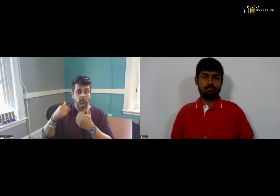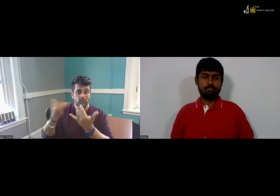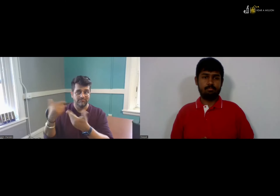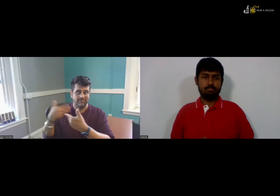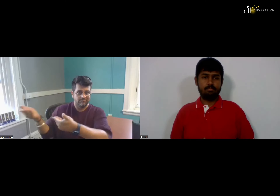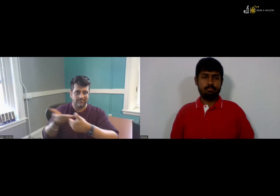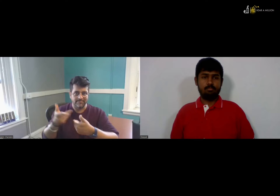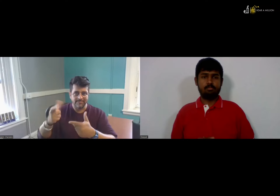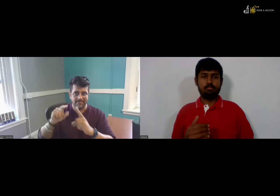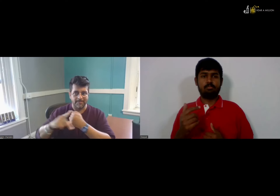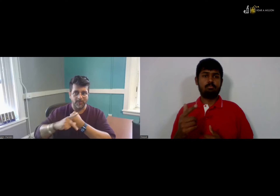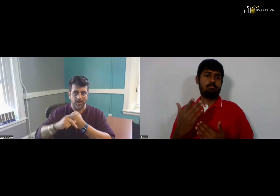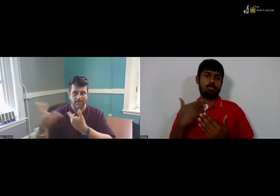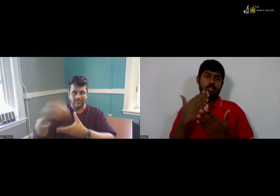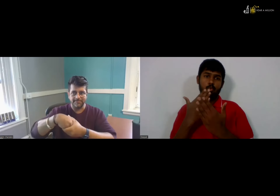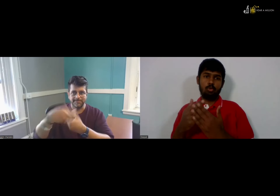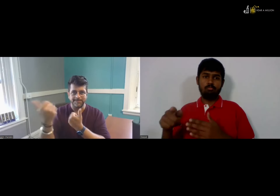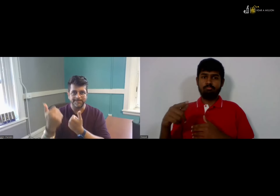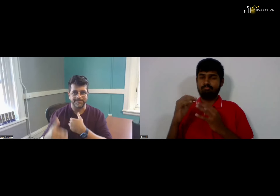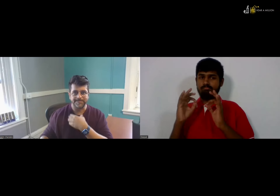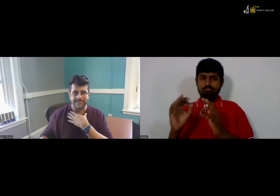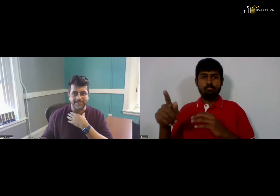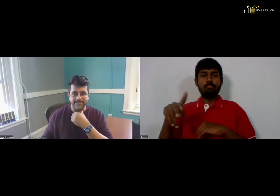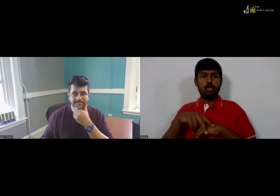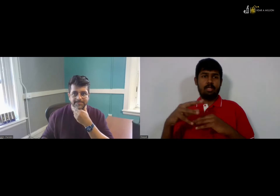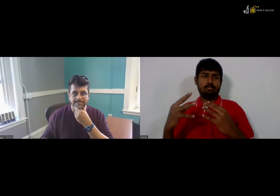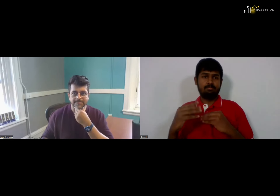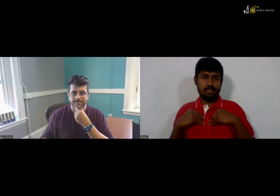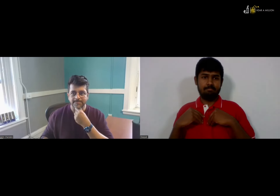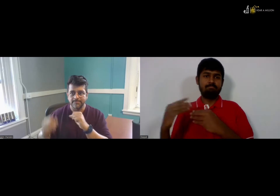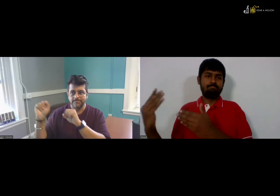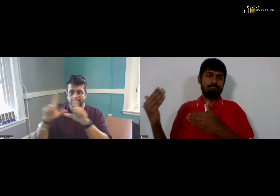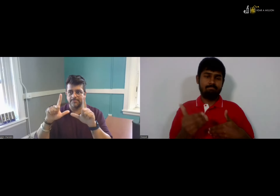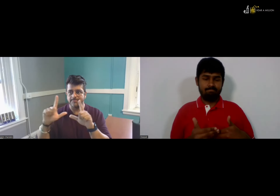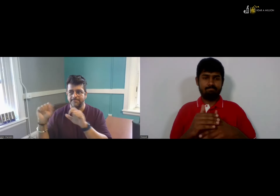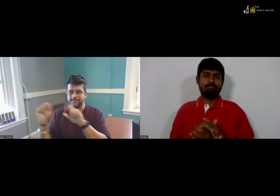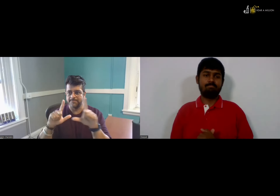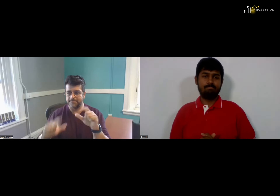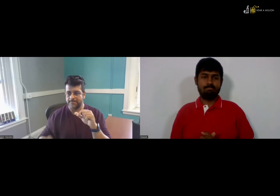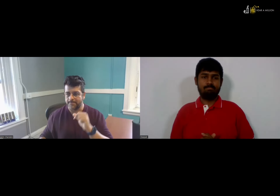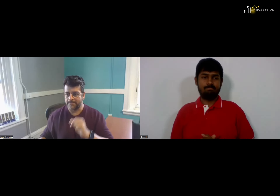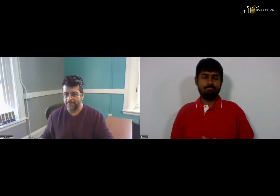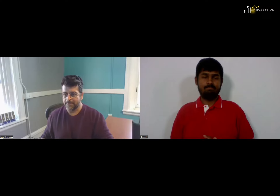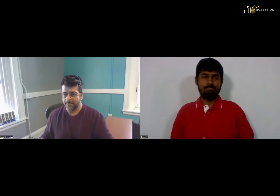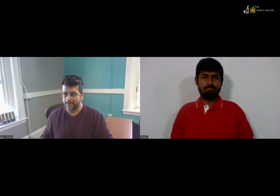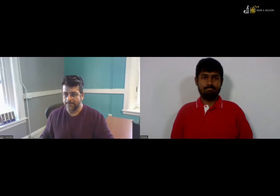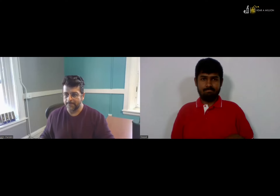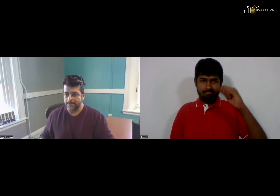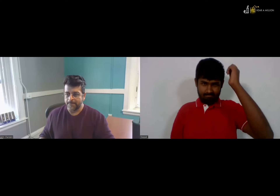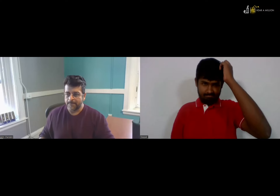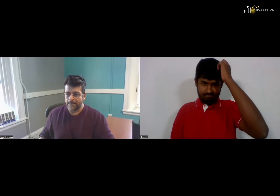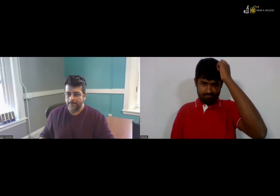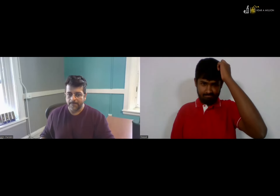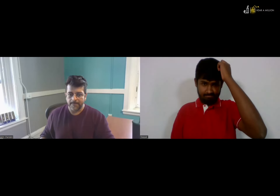working. So it's a good thing that we could have her today in our session. Can we spotlight Dr. Purna?